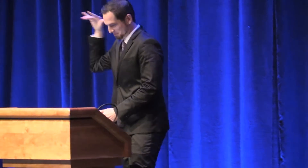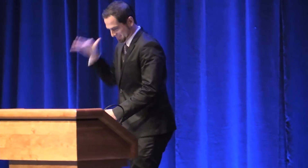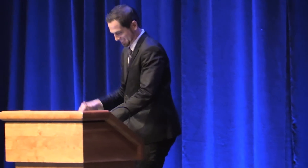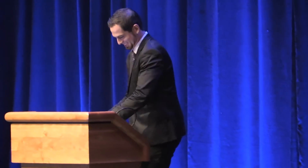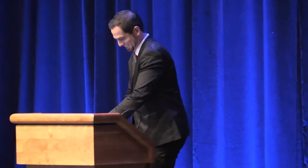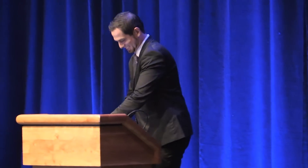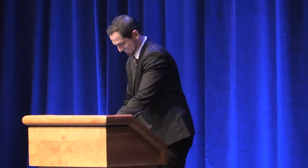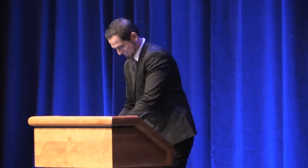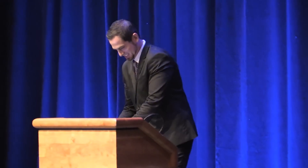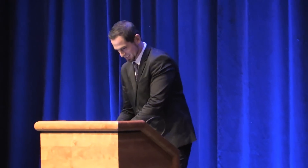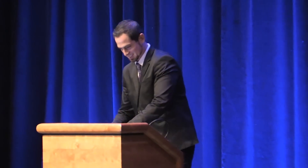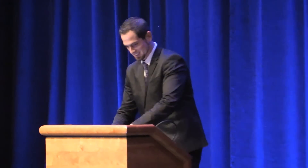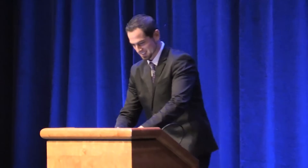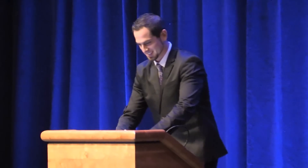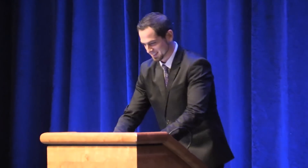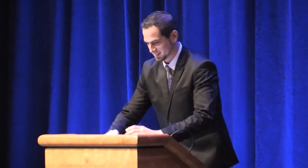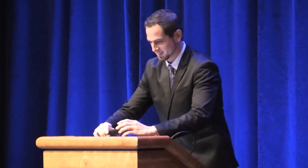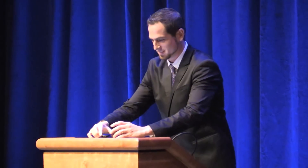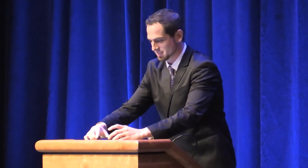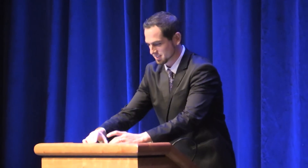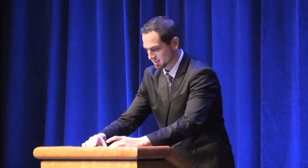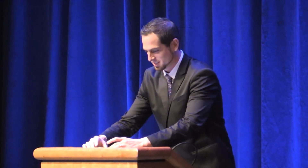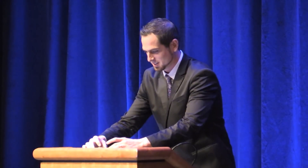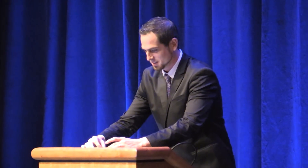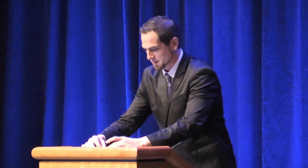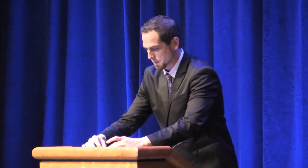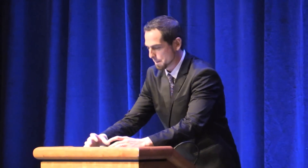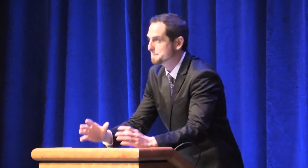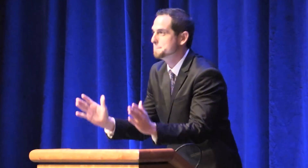right. Love seeing that pound in it.